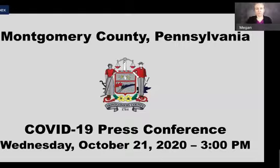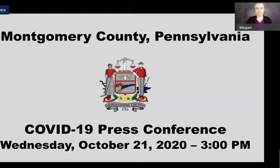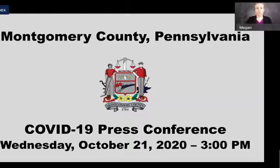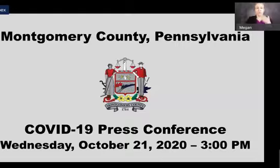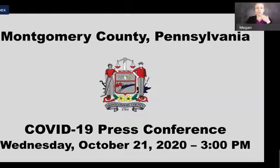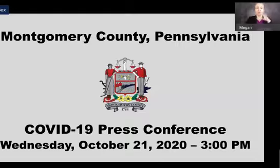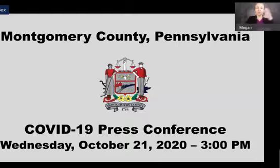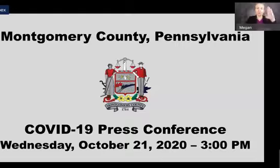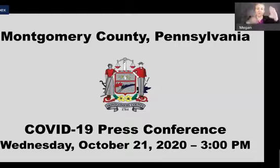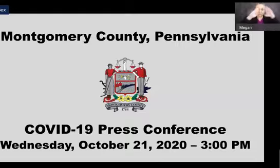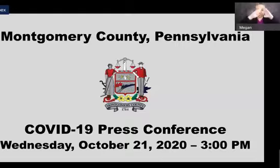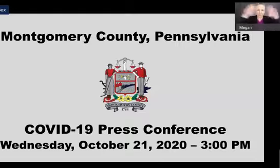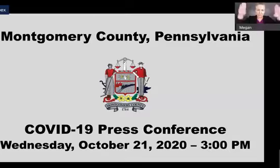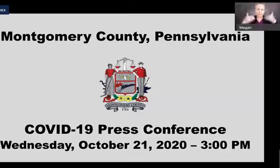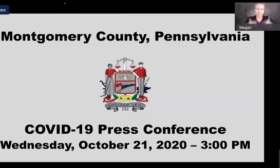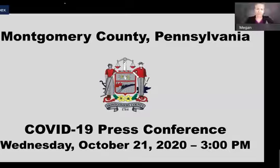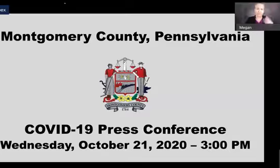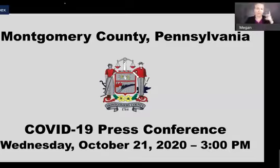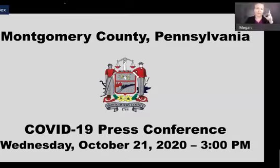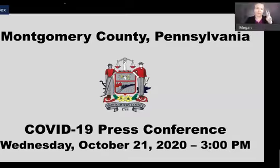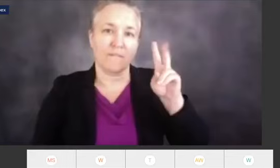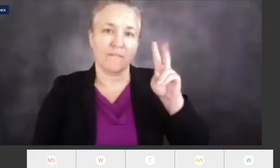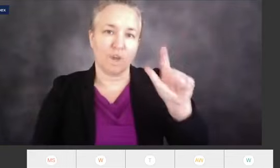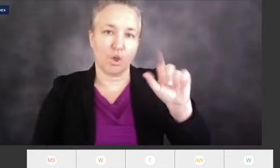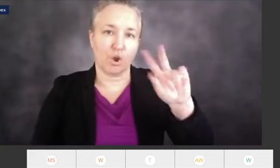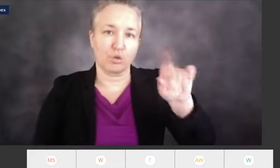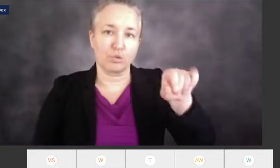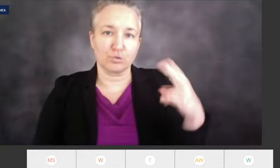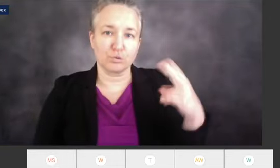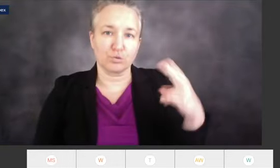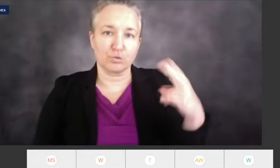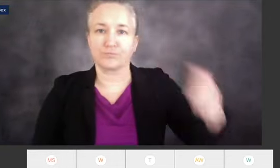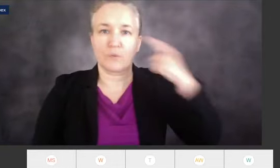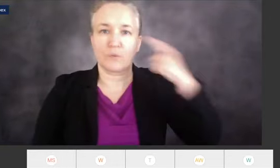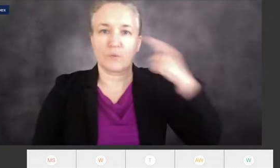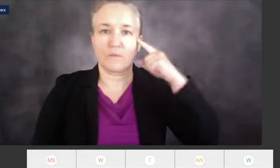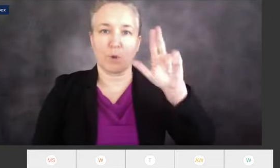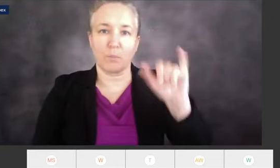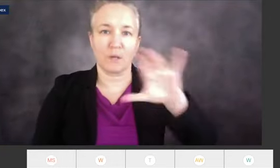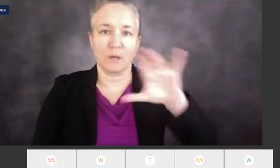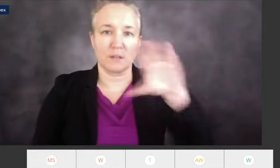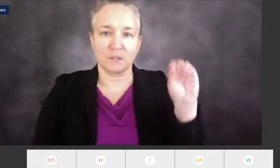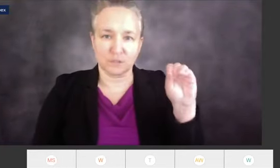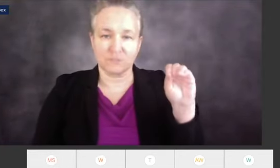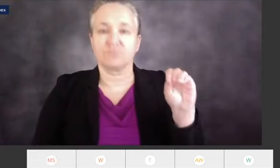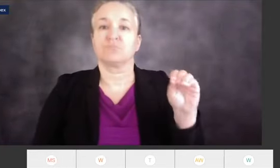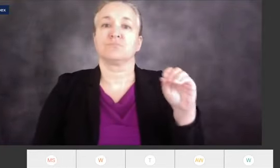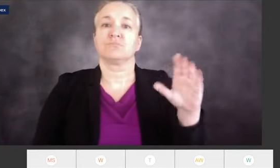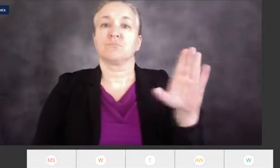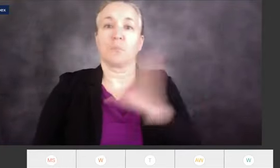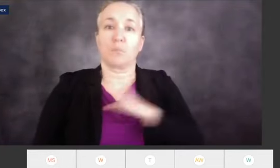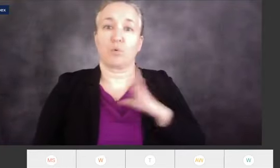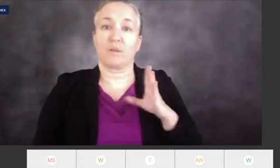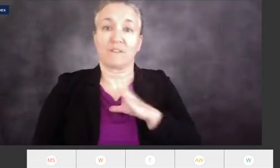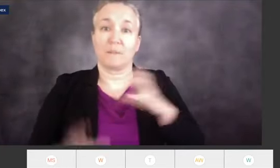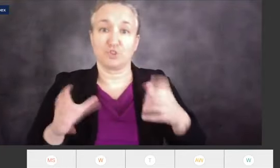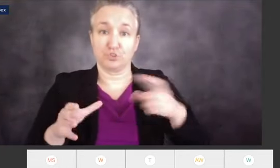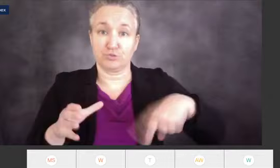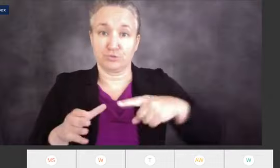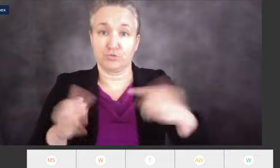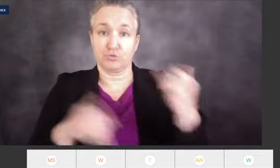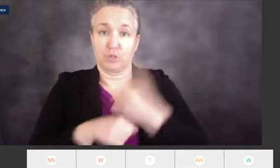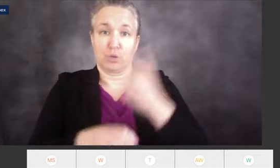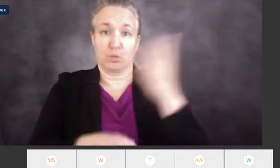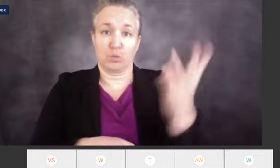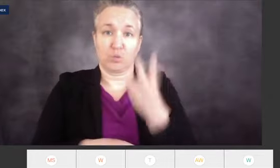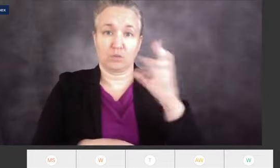Good afternoon, everyone. This is Val Arkush, Chair of the Montgomery County Board of Commissioners. Today is Wednesday,